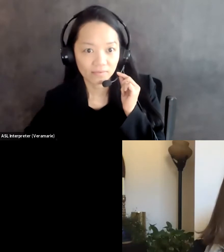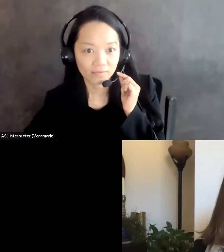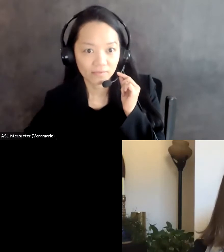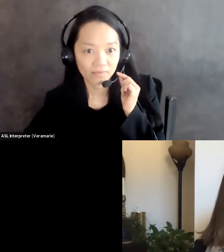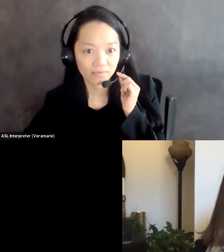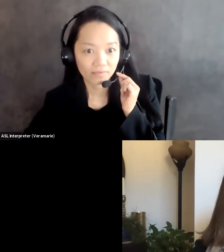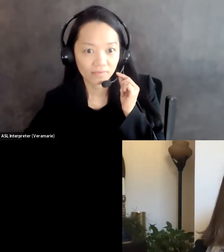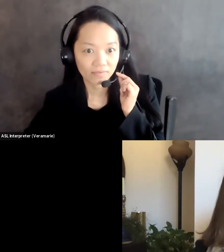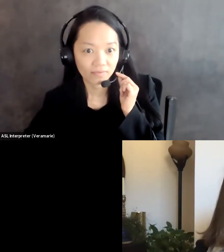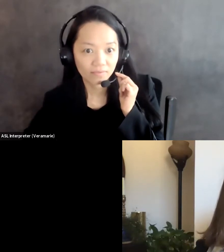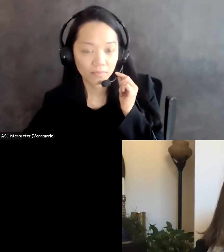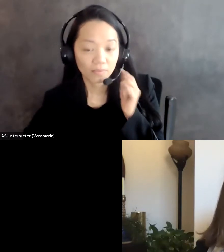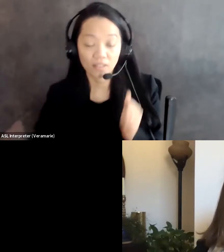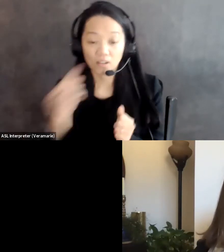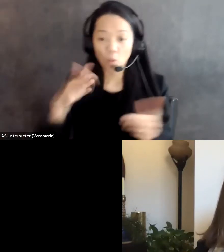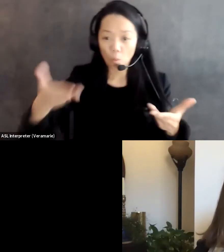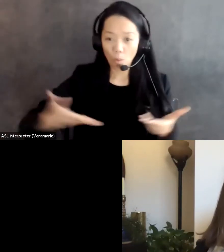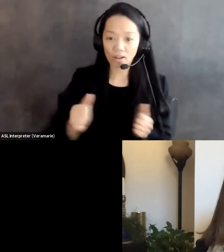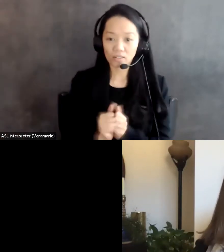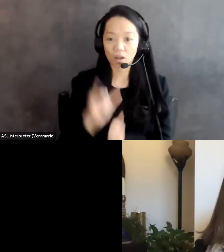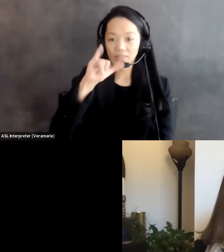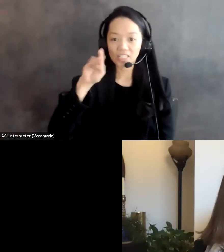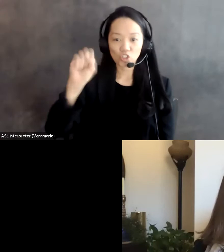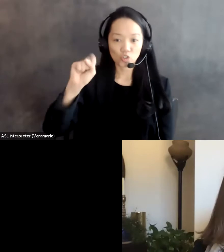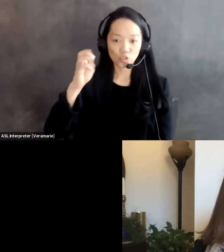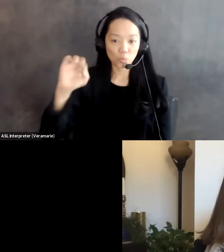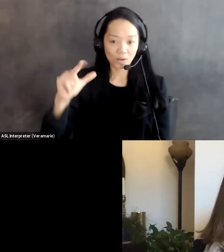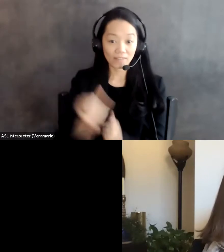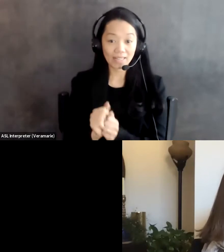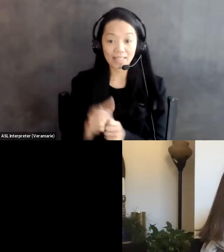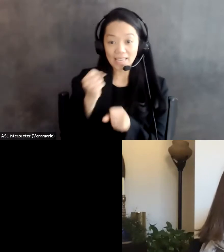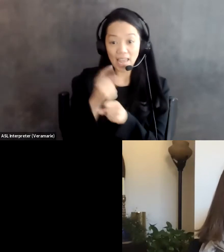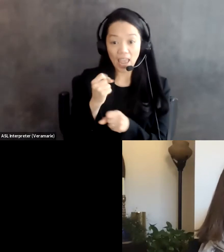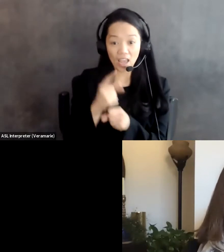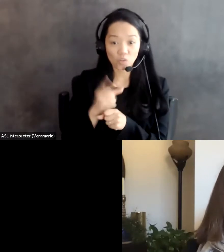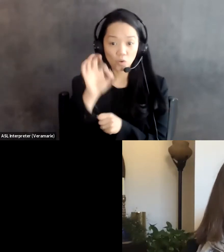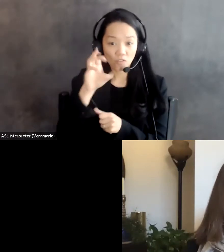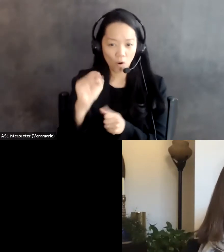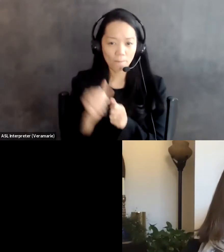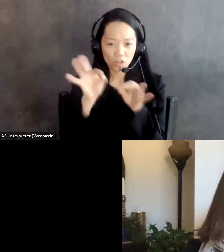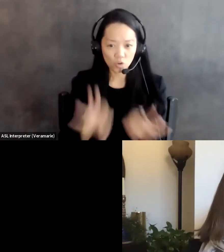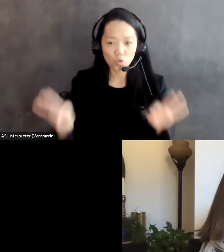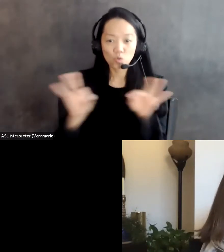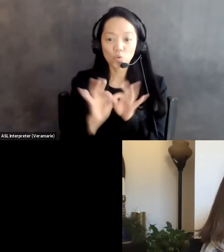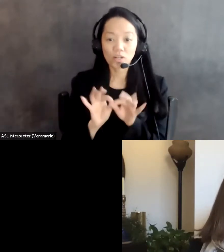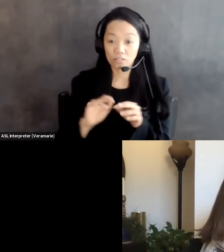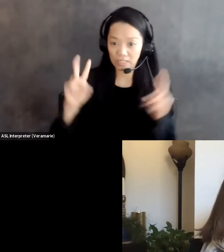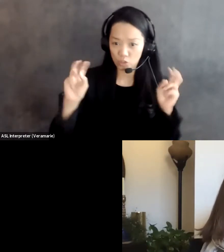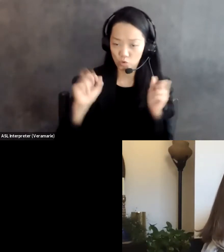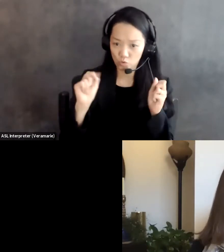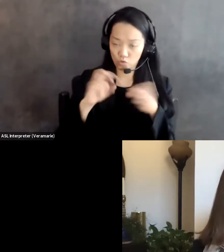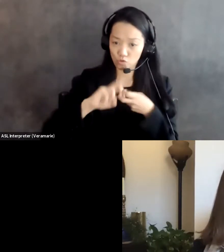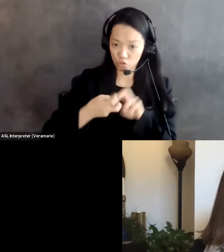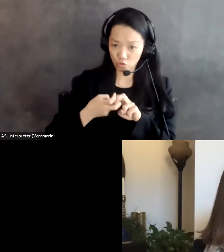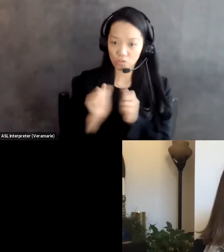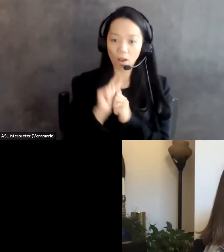Issues Briefing 2021, the League's annual forum for examining the critical issues of our times. This